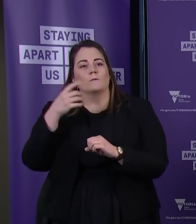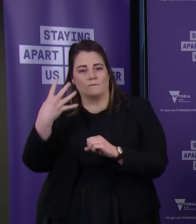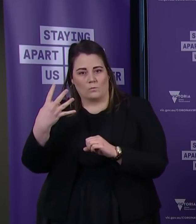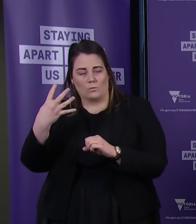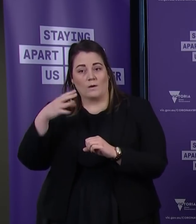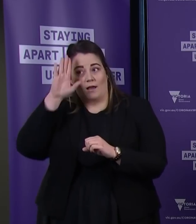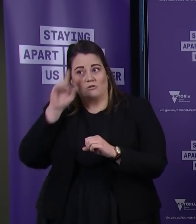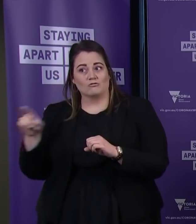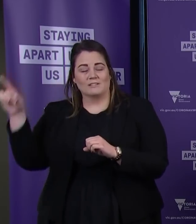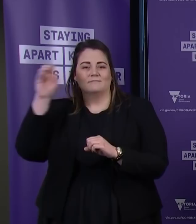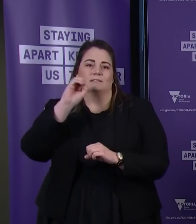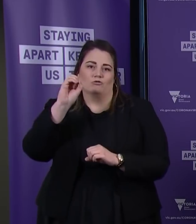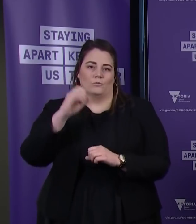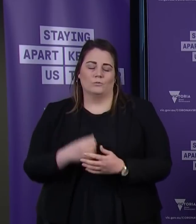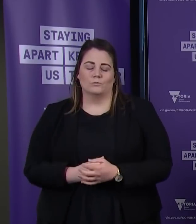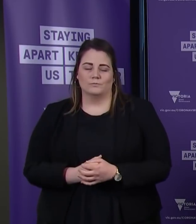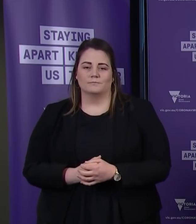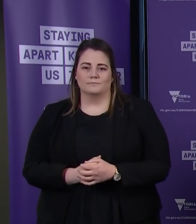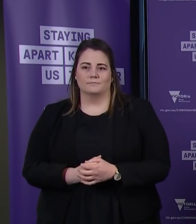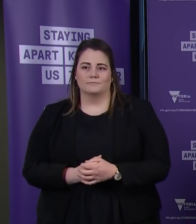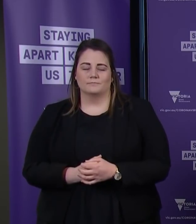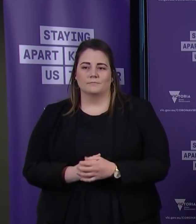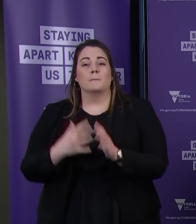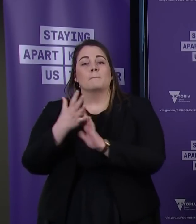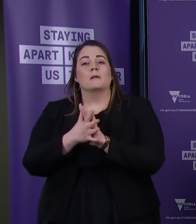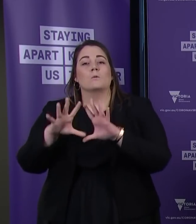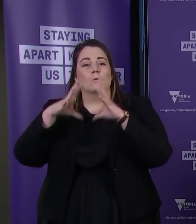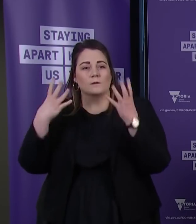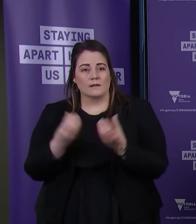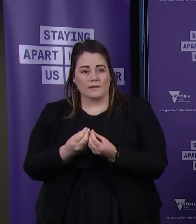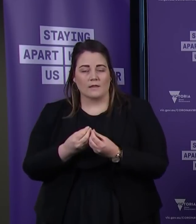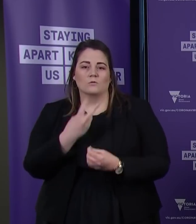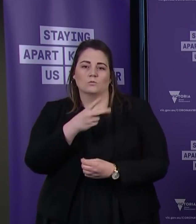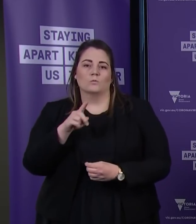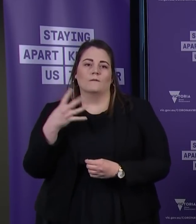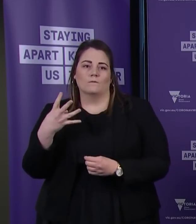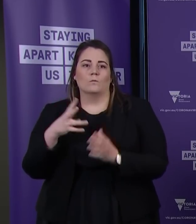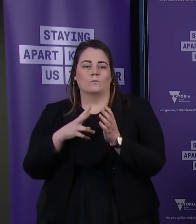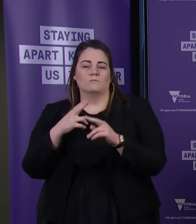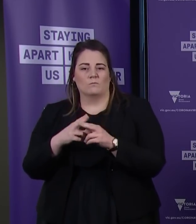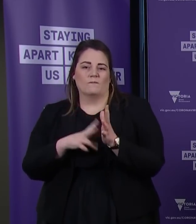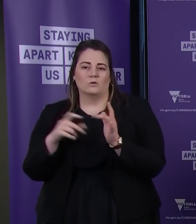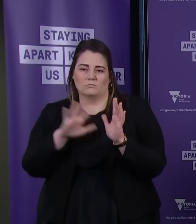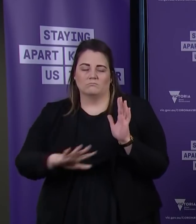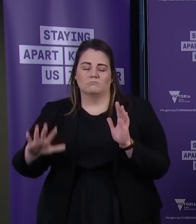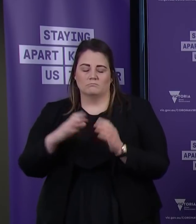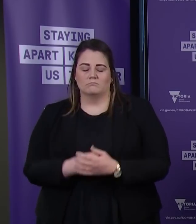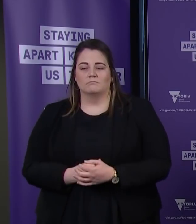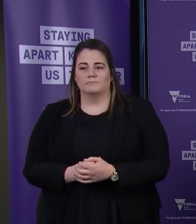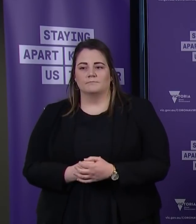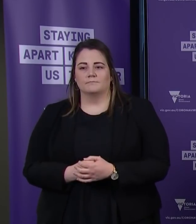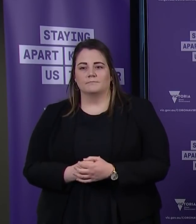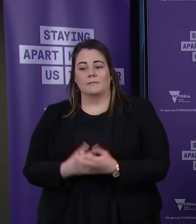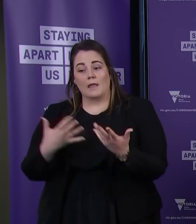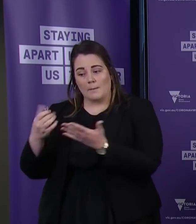Victoria 0, and obviously a statewide average of 2.4. Cases classified as